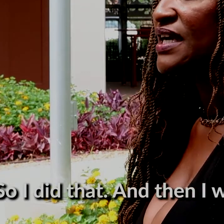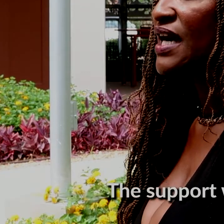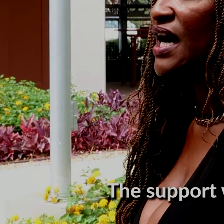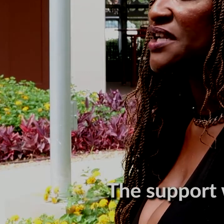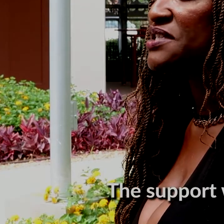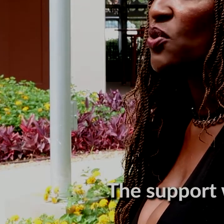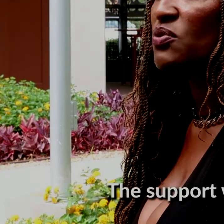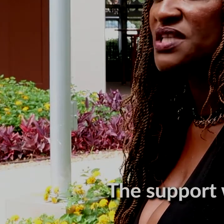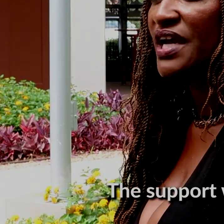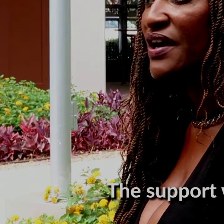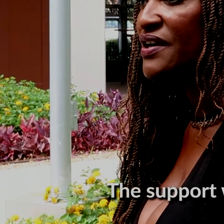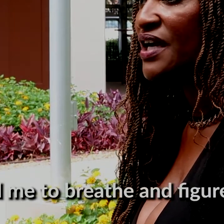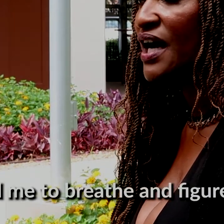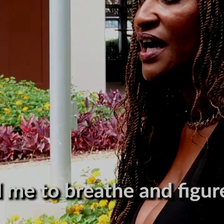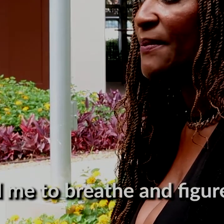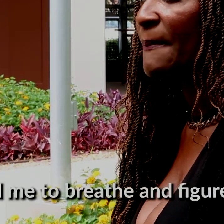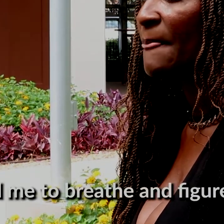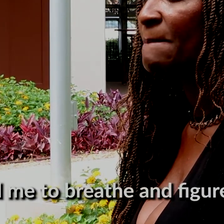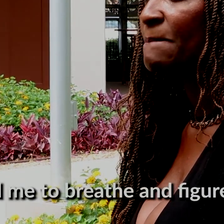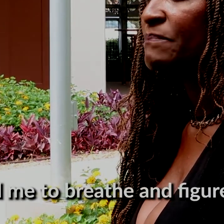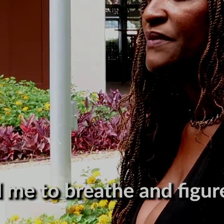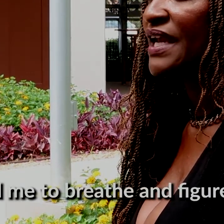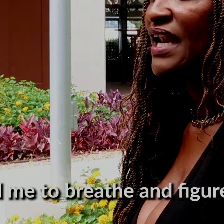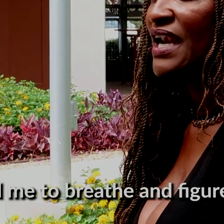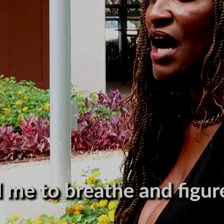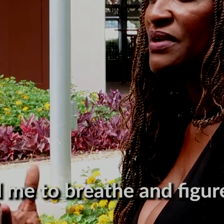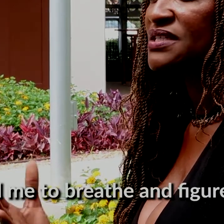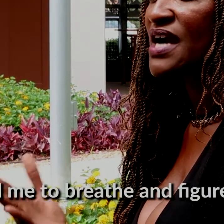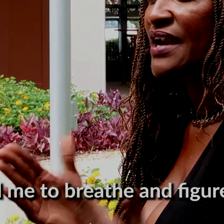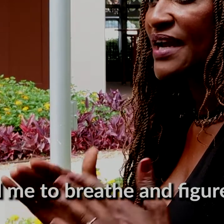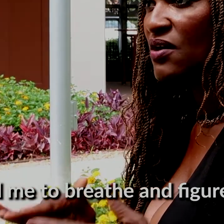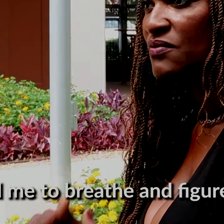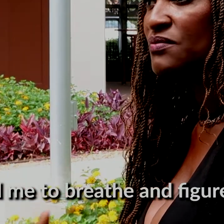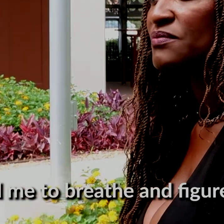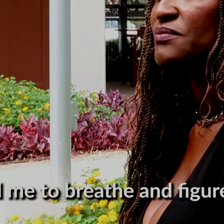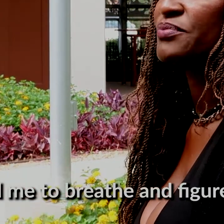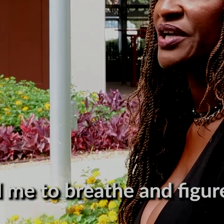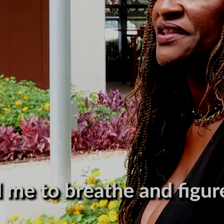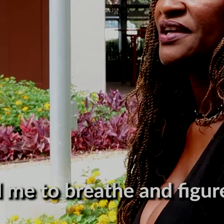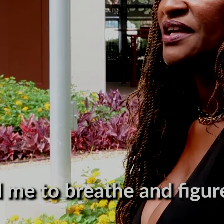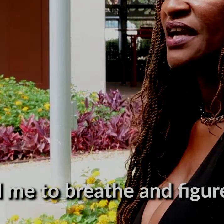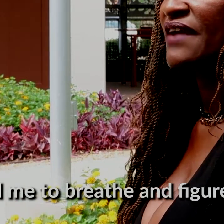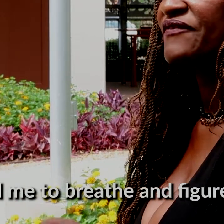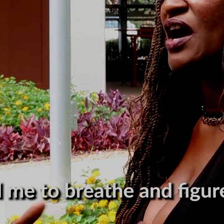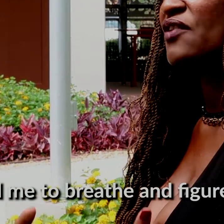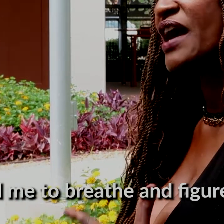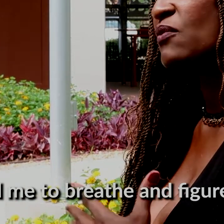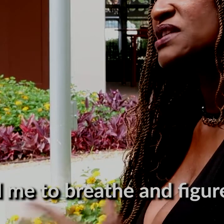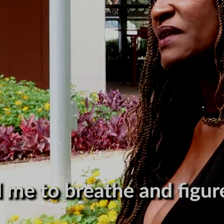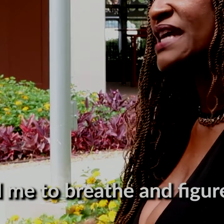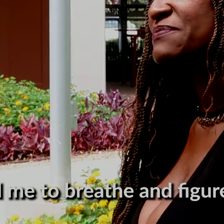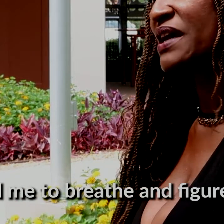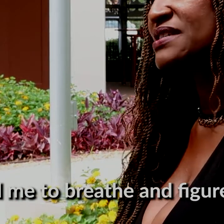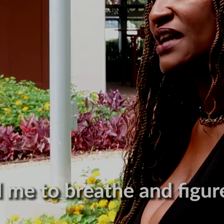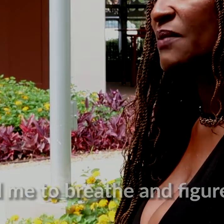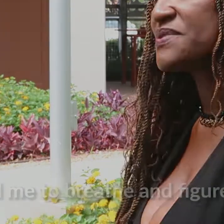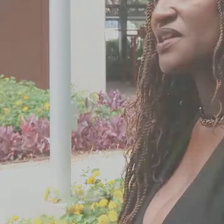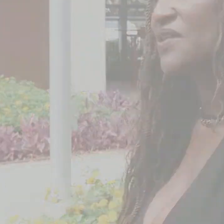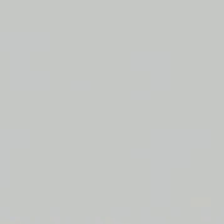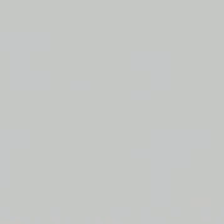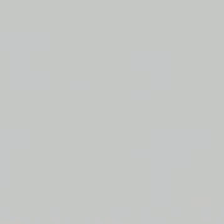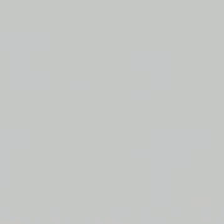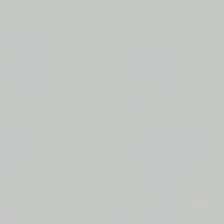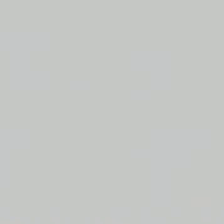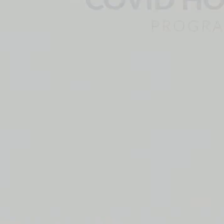fastly. The support was there. It allowed me to kind of now breathe and figure out now what's my next best